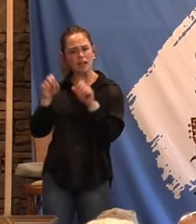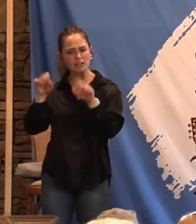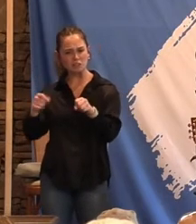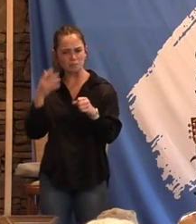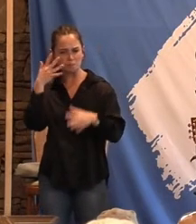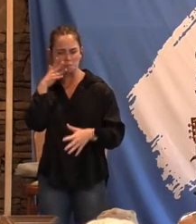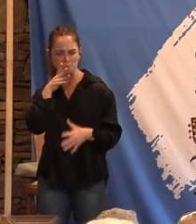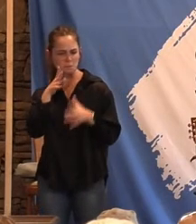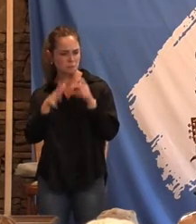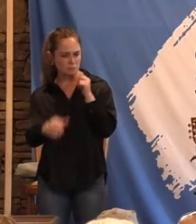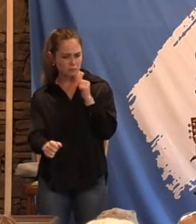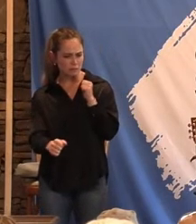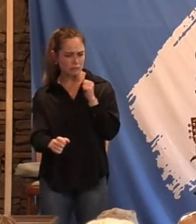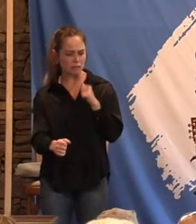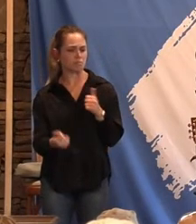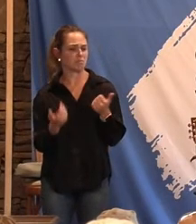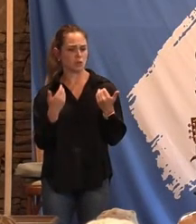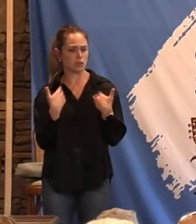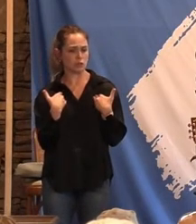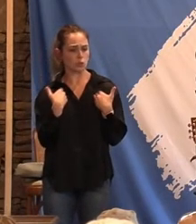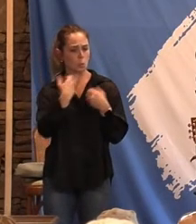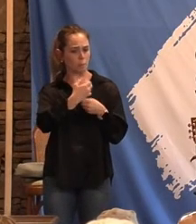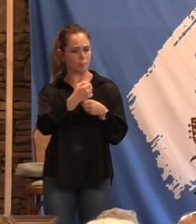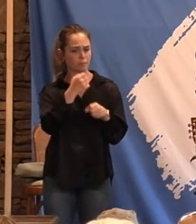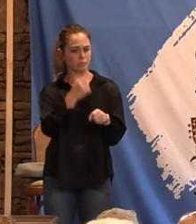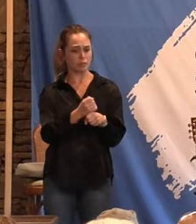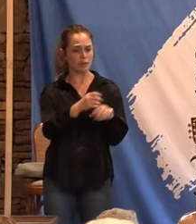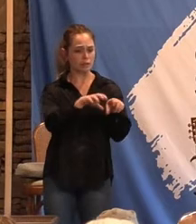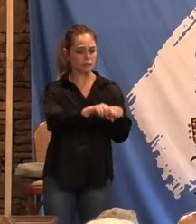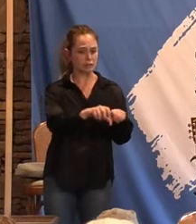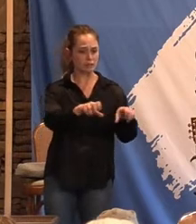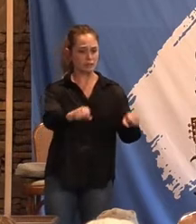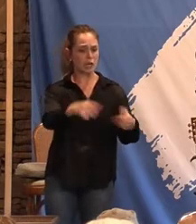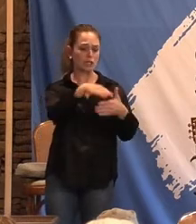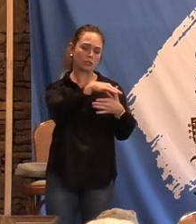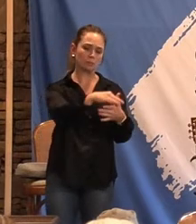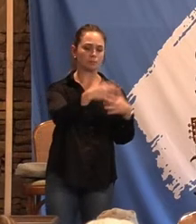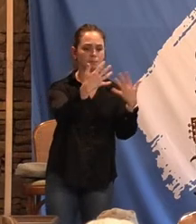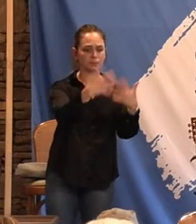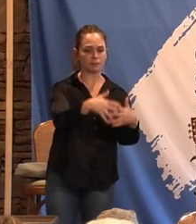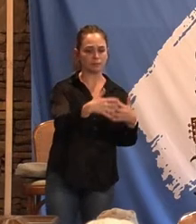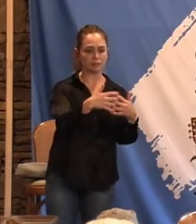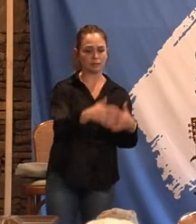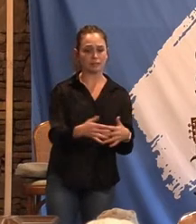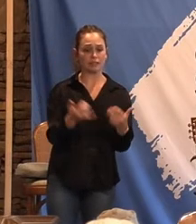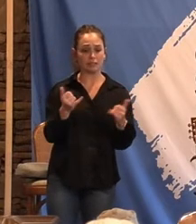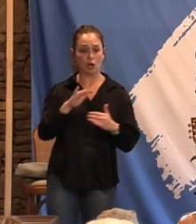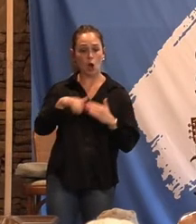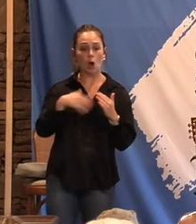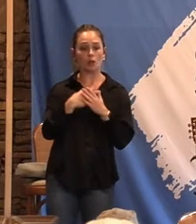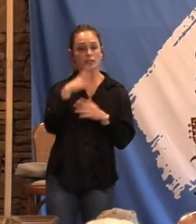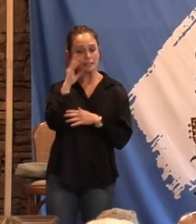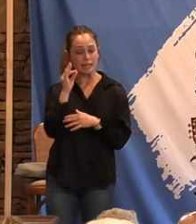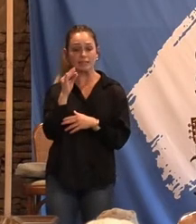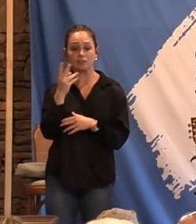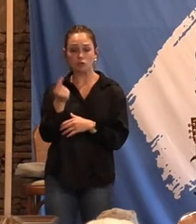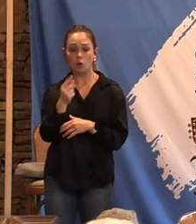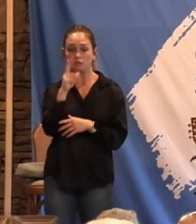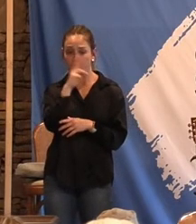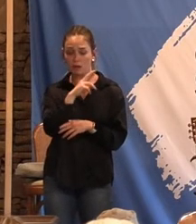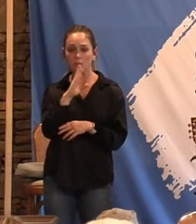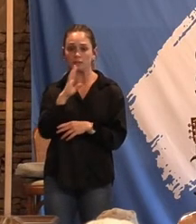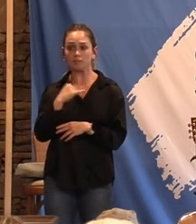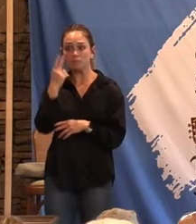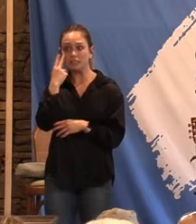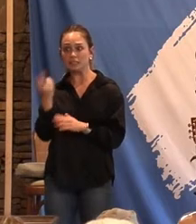so mean to ever have invented the sausage meat machine? Now all the cats and dogs and rats will never more